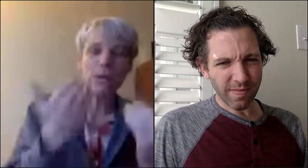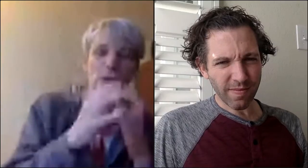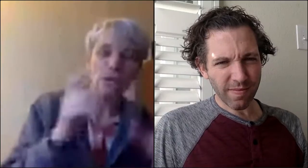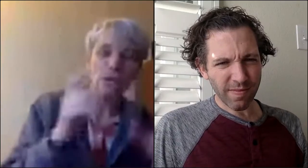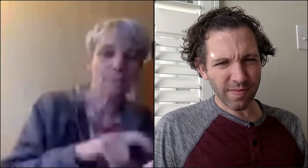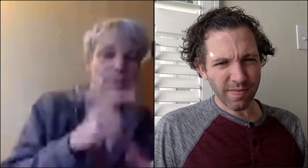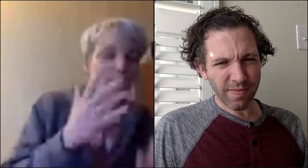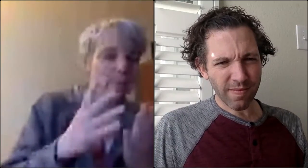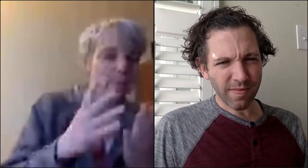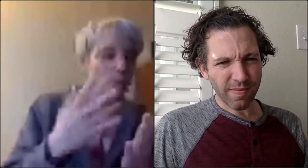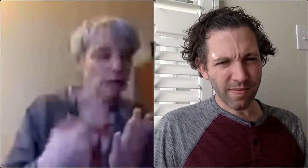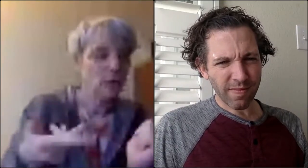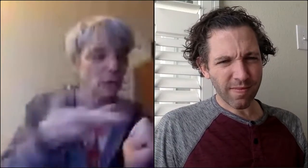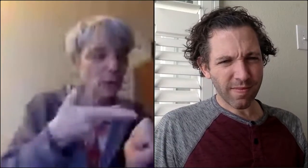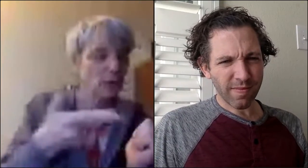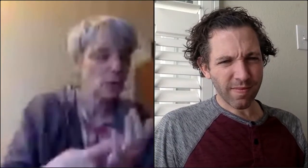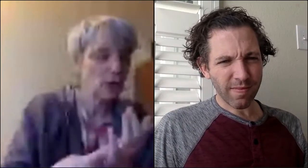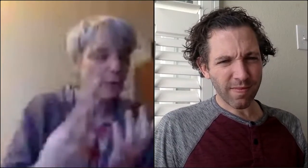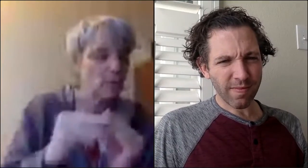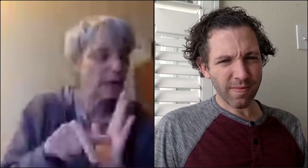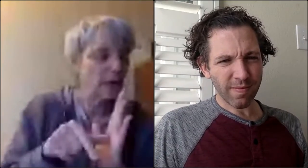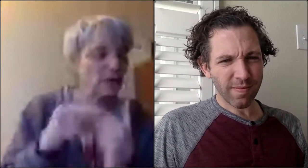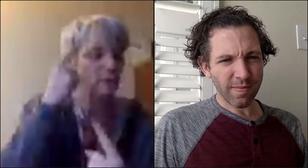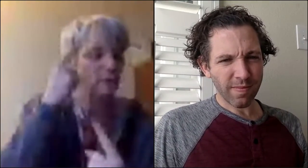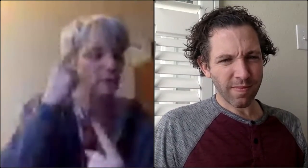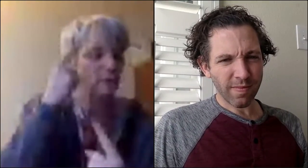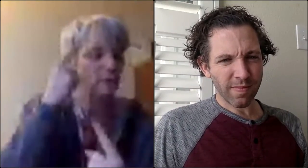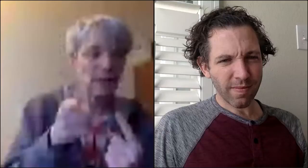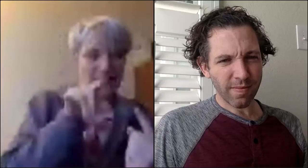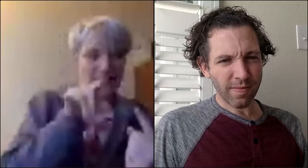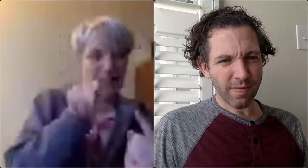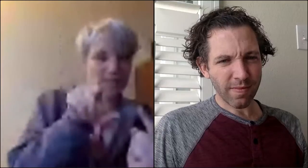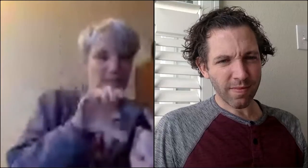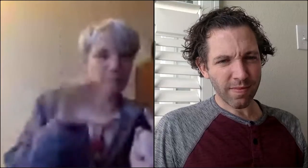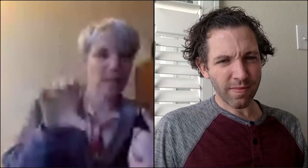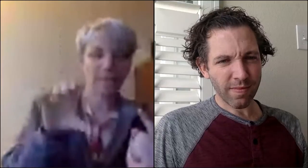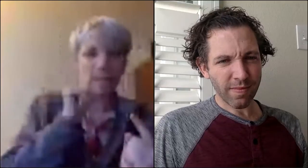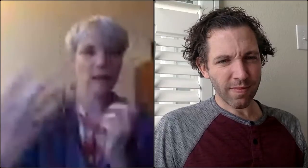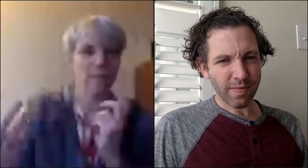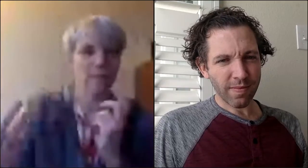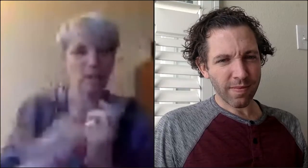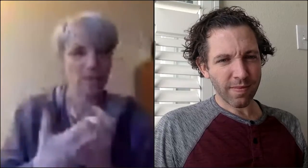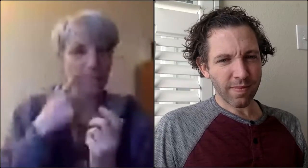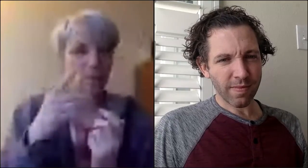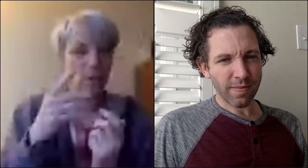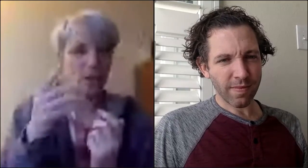much time, but maybe can the three of us talk about it more later? Because I'm thinking this platform may not be a good fit for